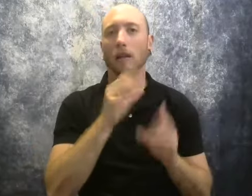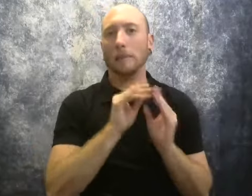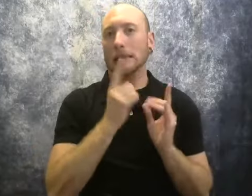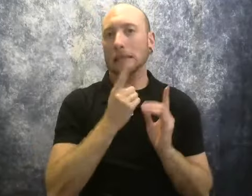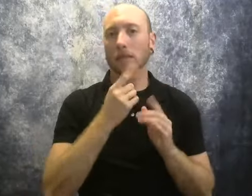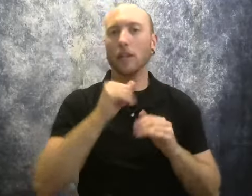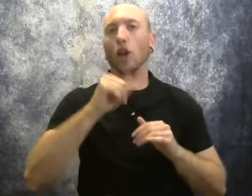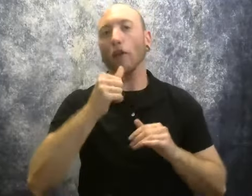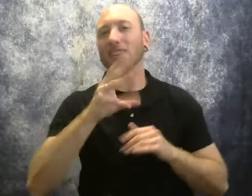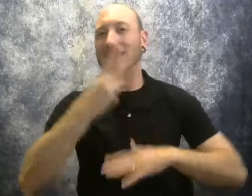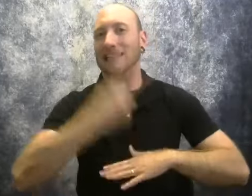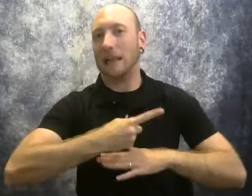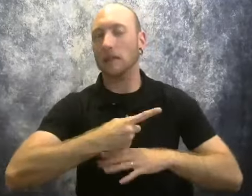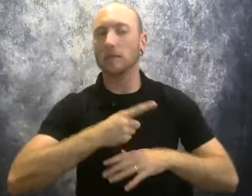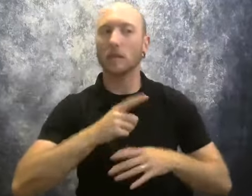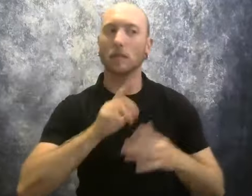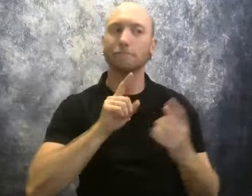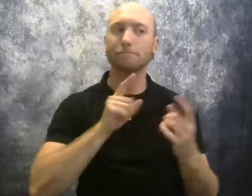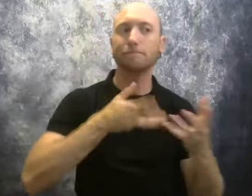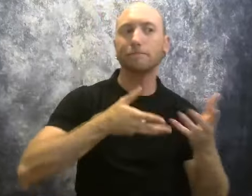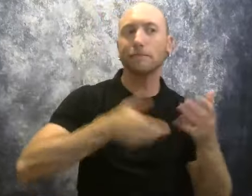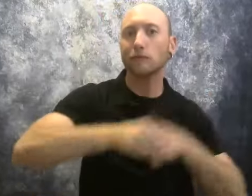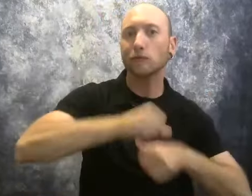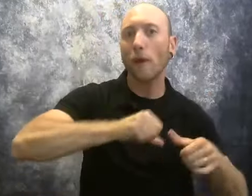in the off days or whatever, and